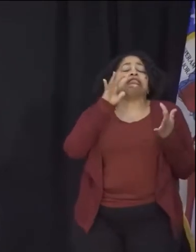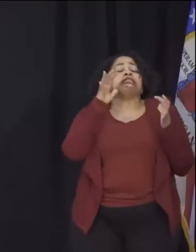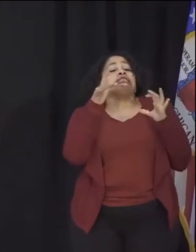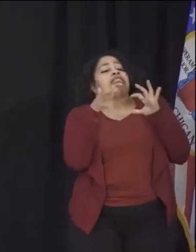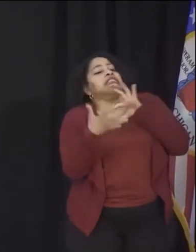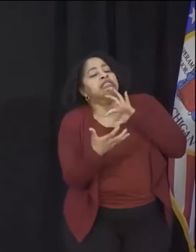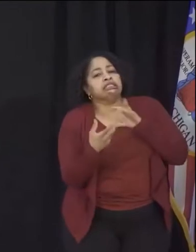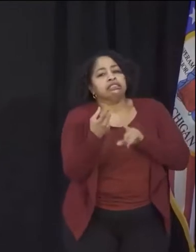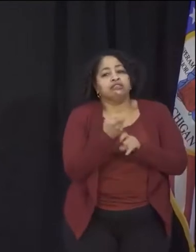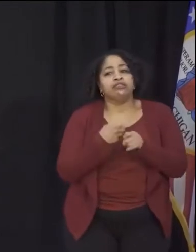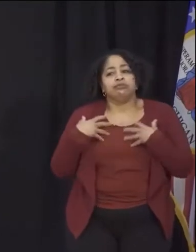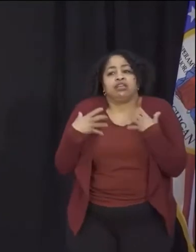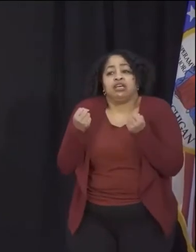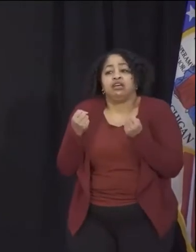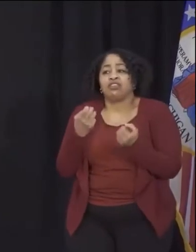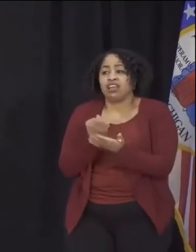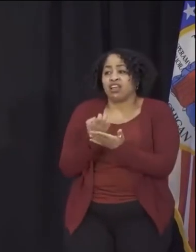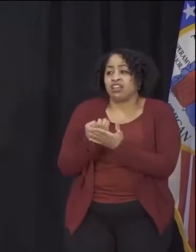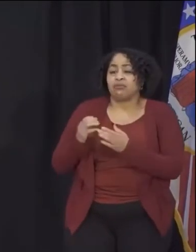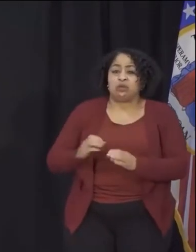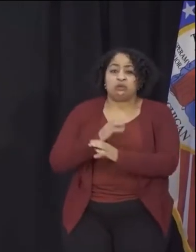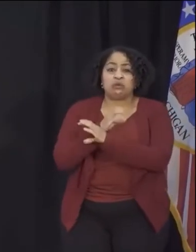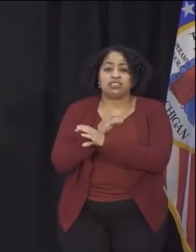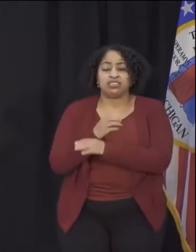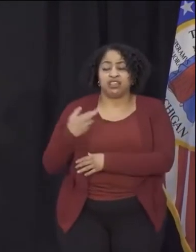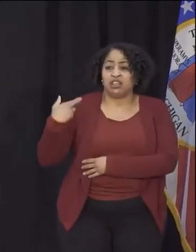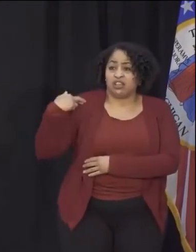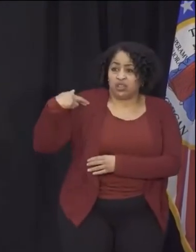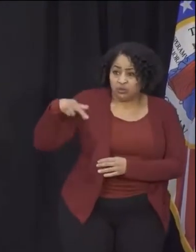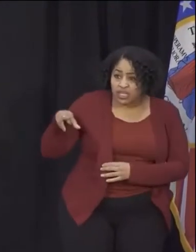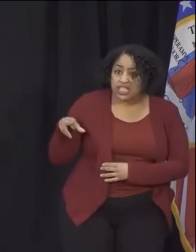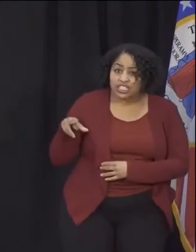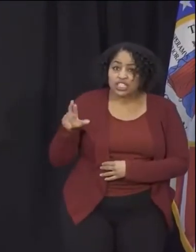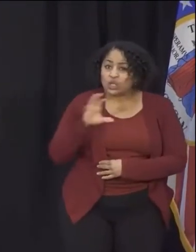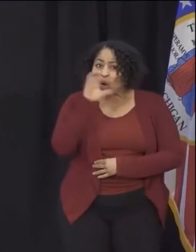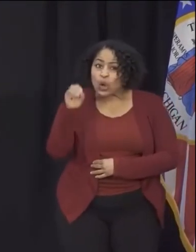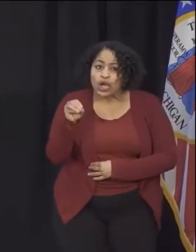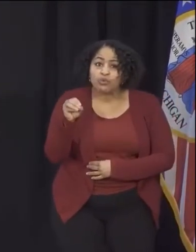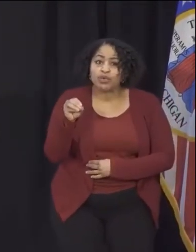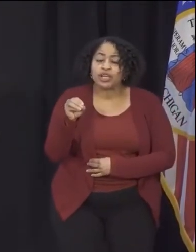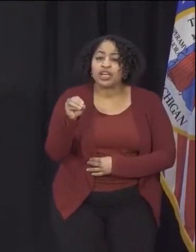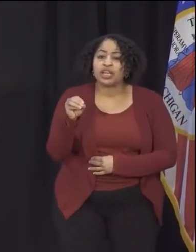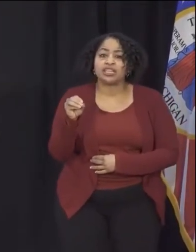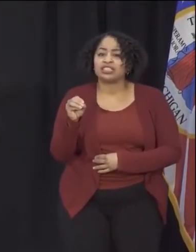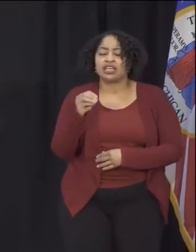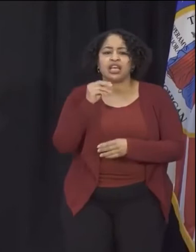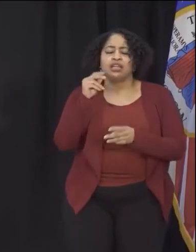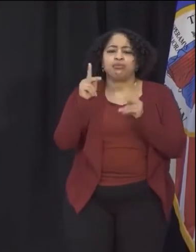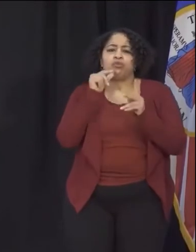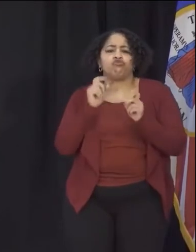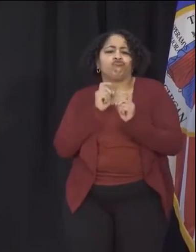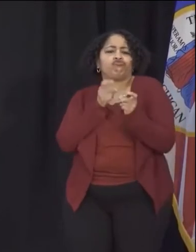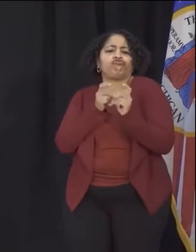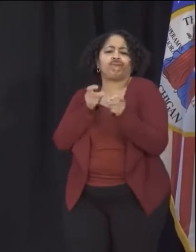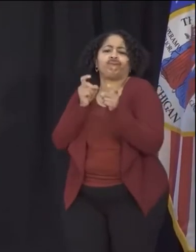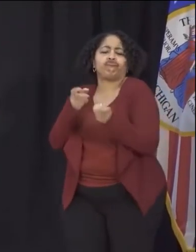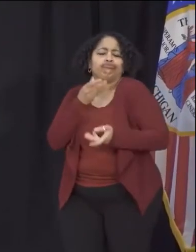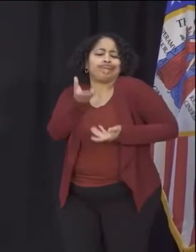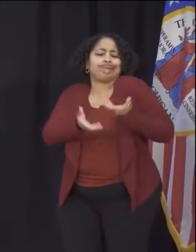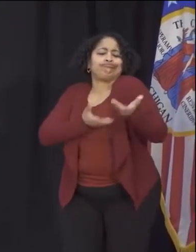health and economic crisis. The religious and corporate and philanthropic community in